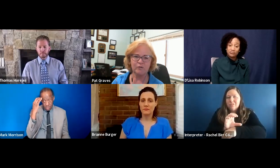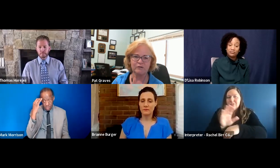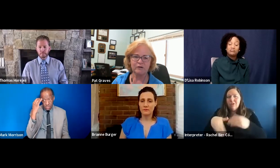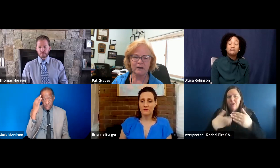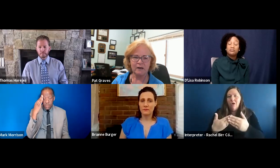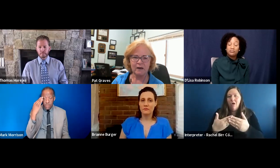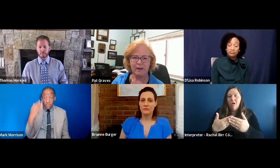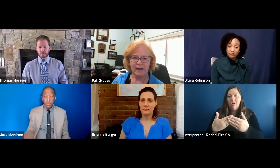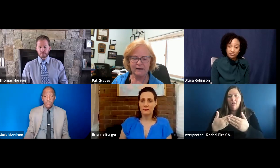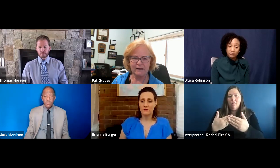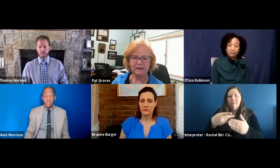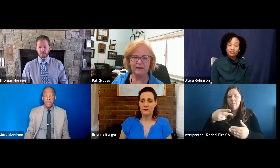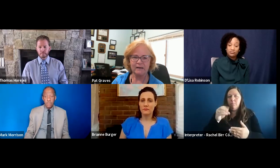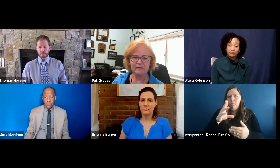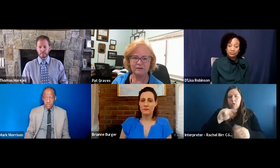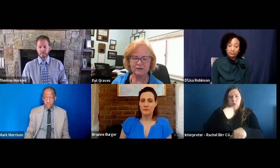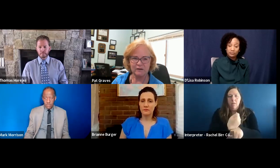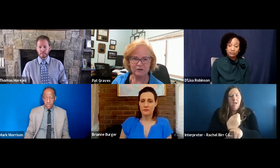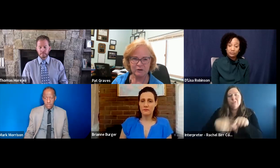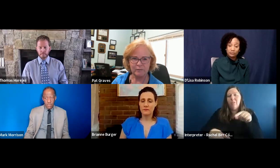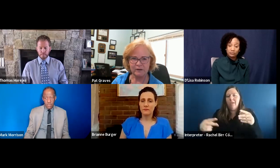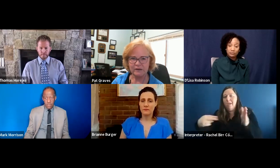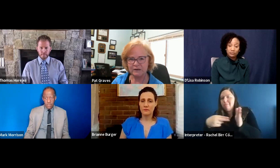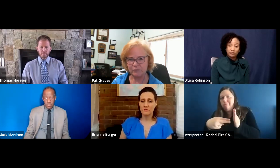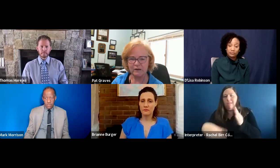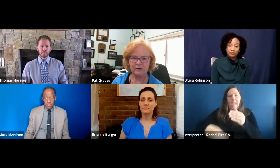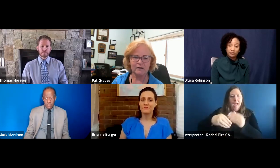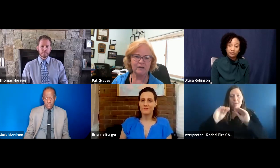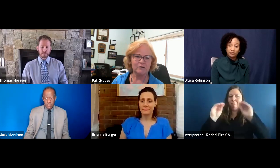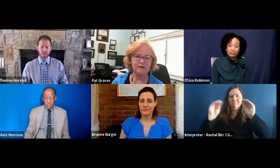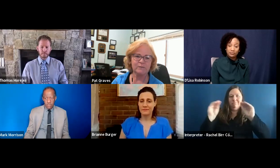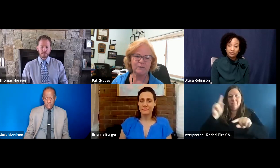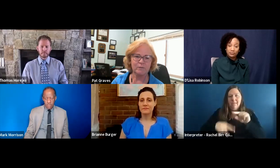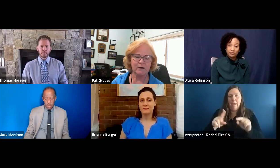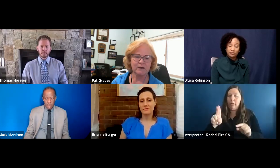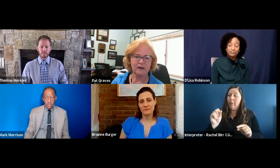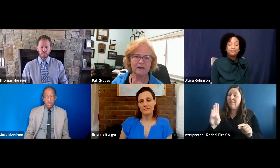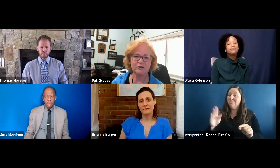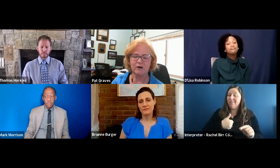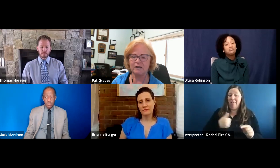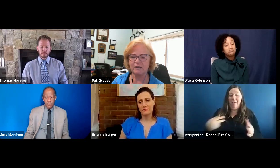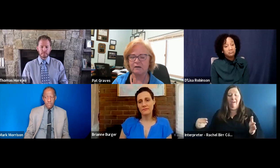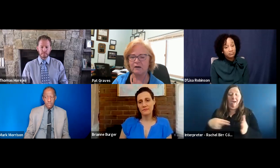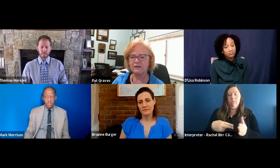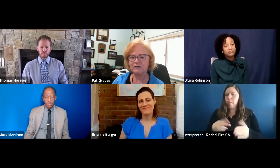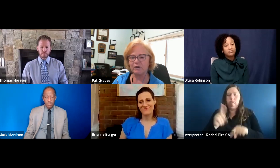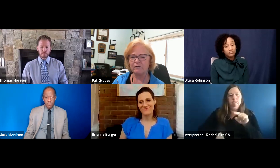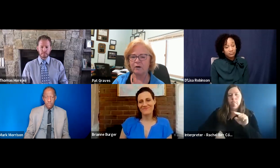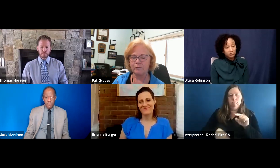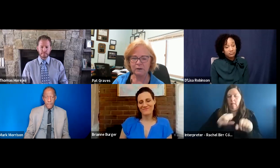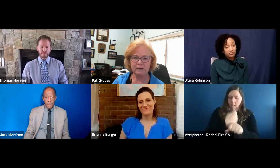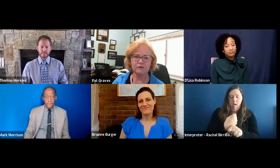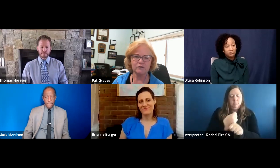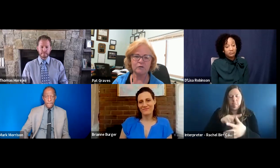so no one could add anything in. There's no ability to put in a USB connection or anything. So we